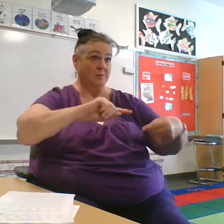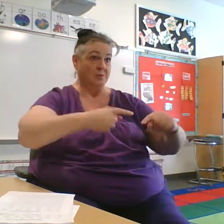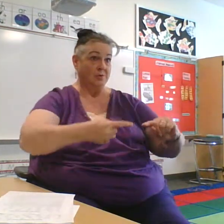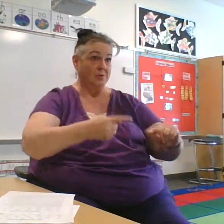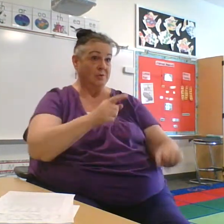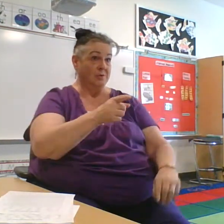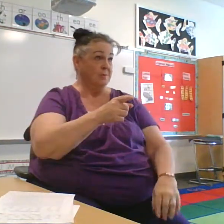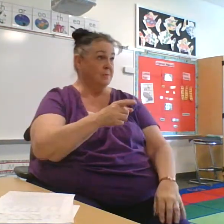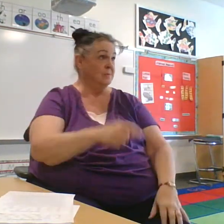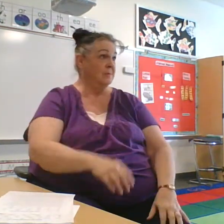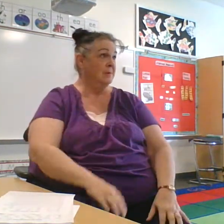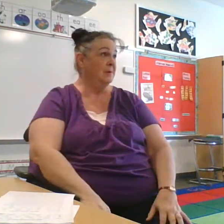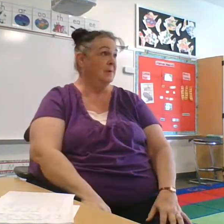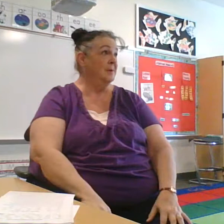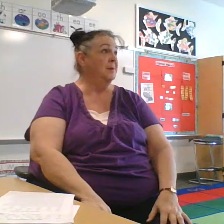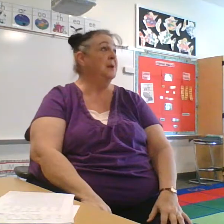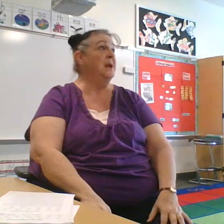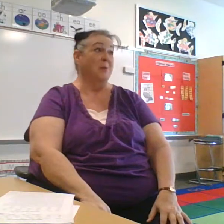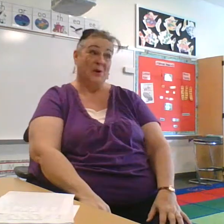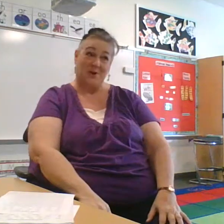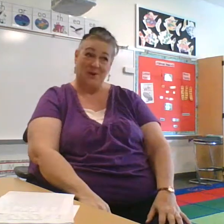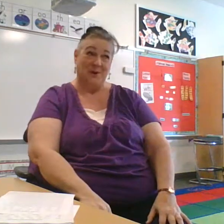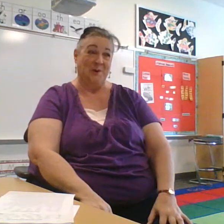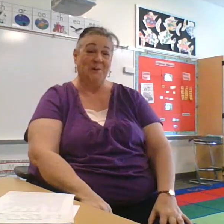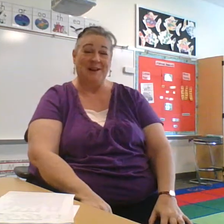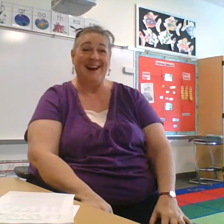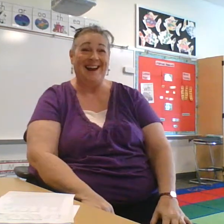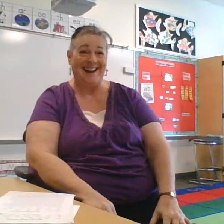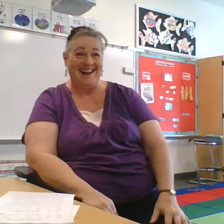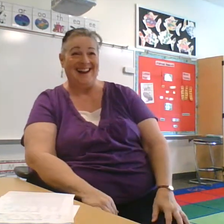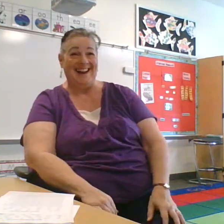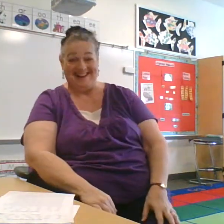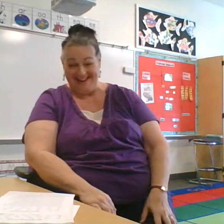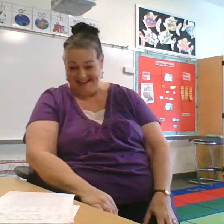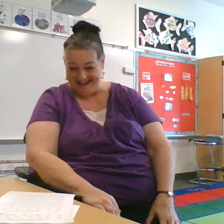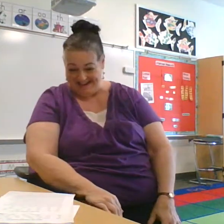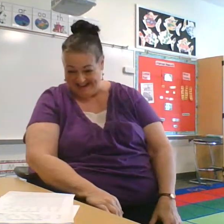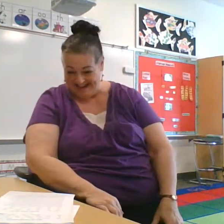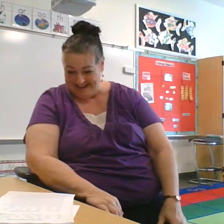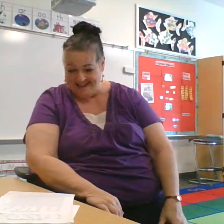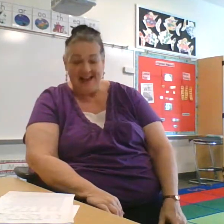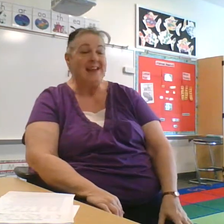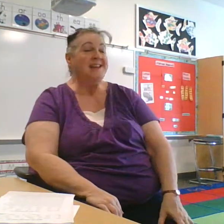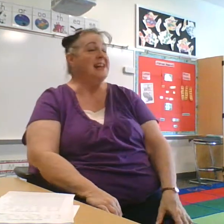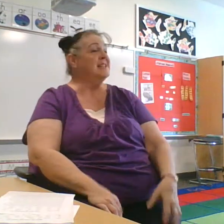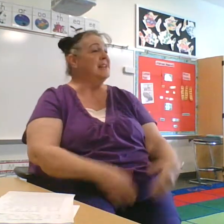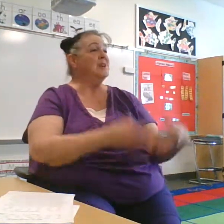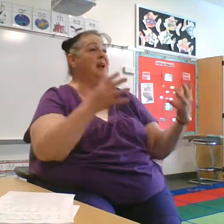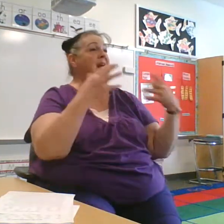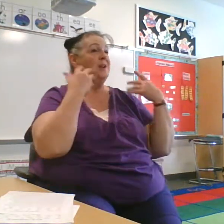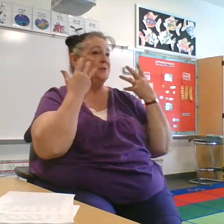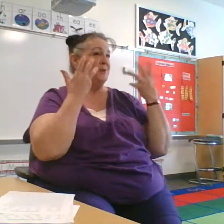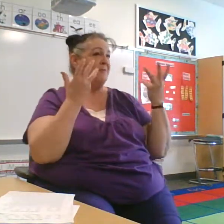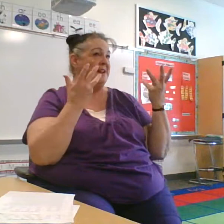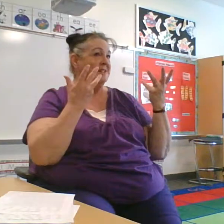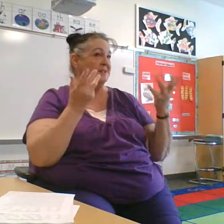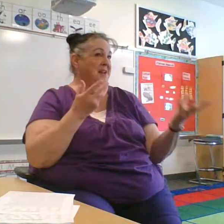He will hurt you. He will hurt you. Yeah. And it's okay to use your face to kind